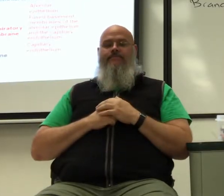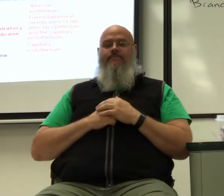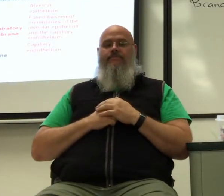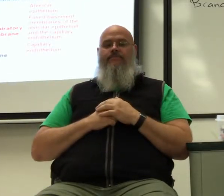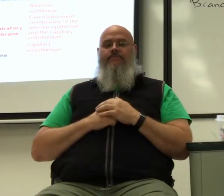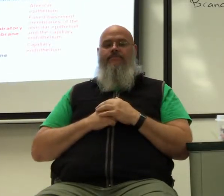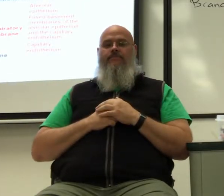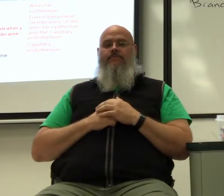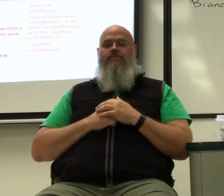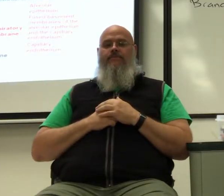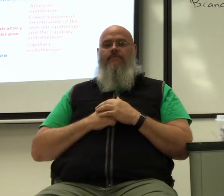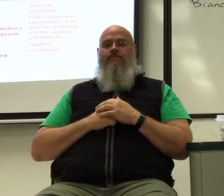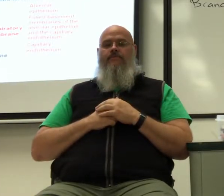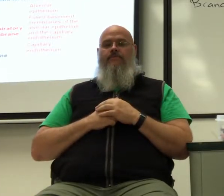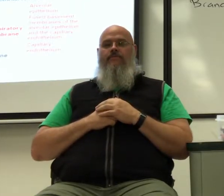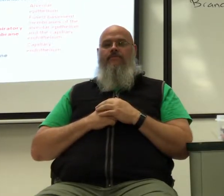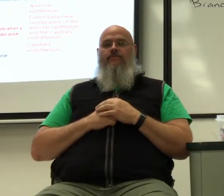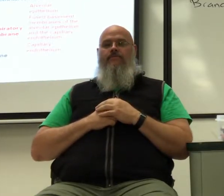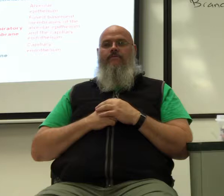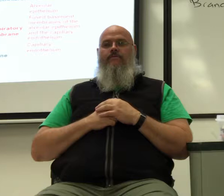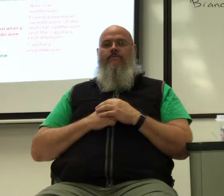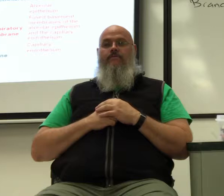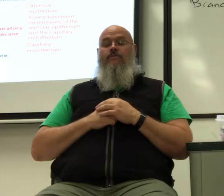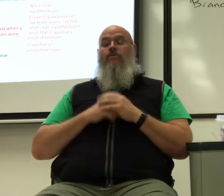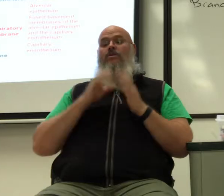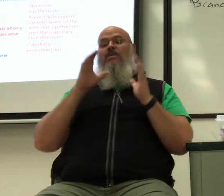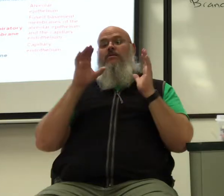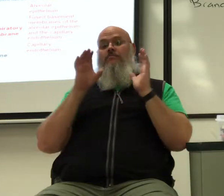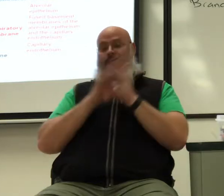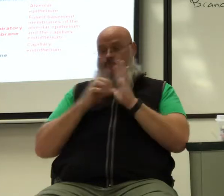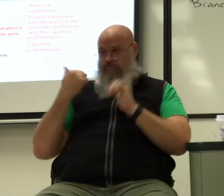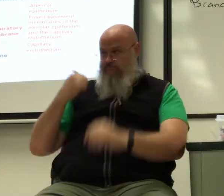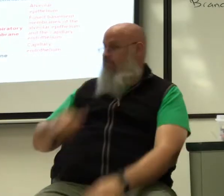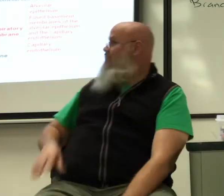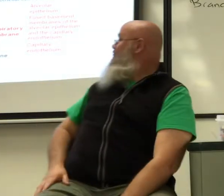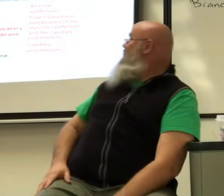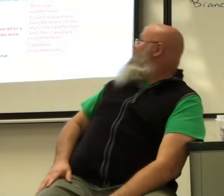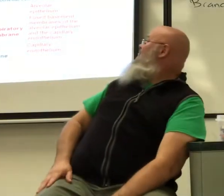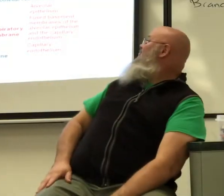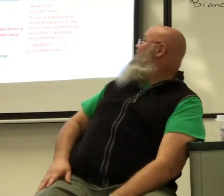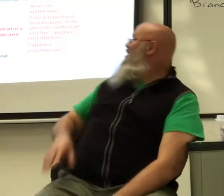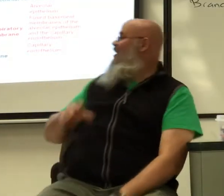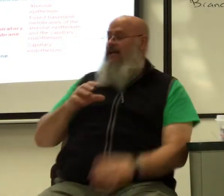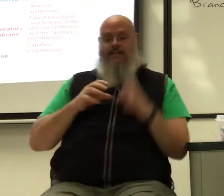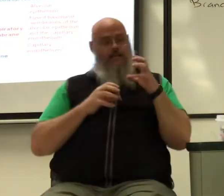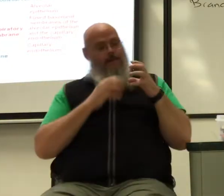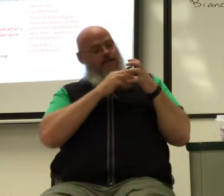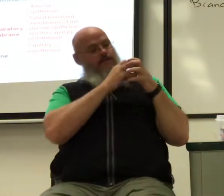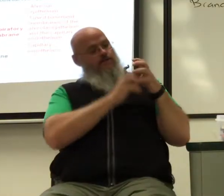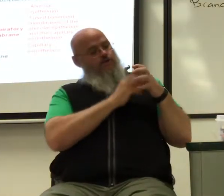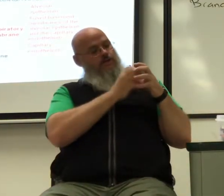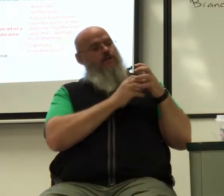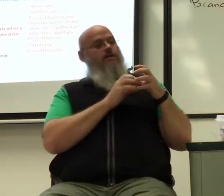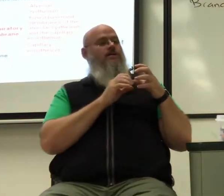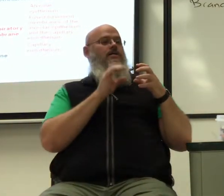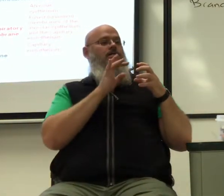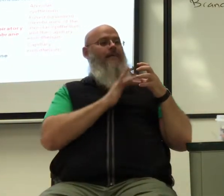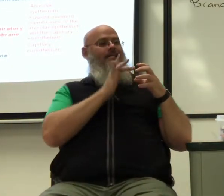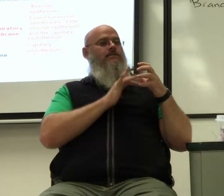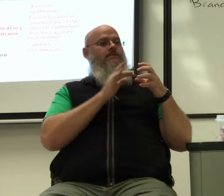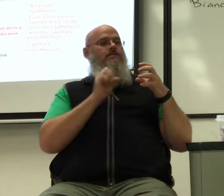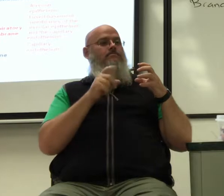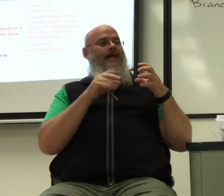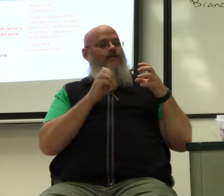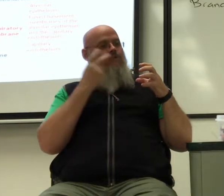alveolar spaces with the pulmonary capillaries is shown here. So the space is this circular space. And you see all the